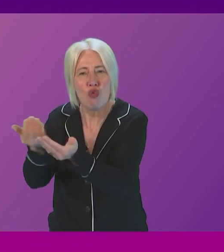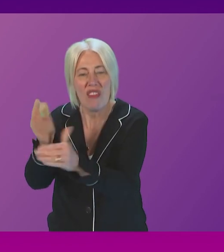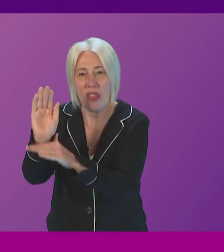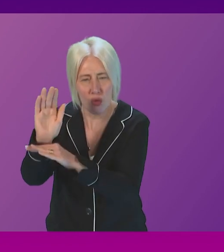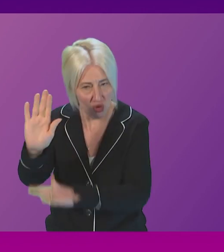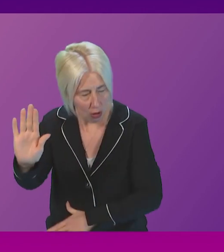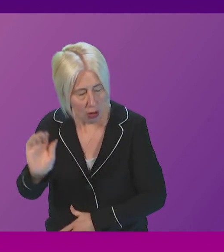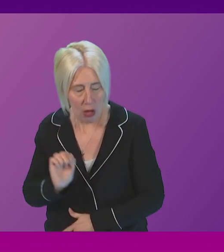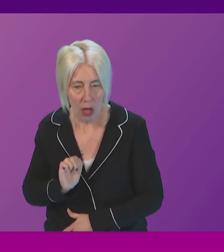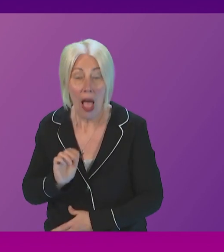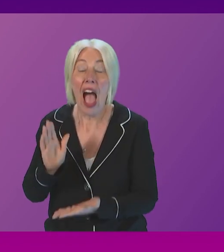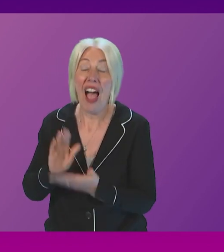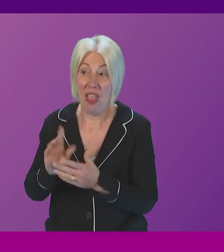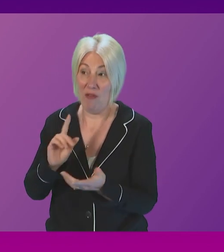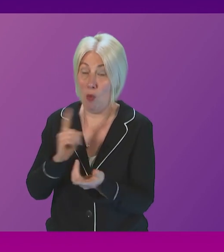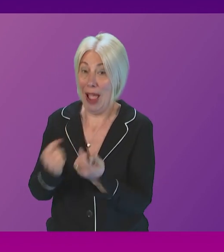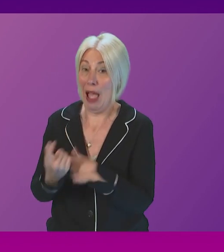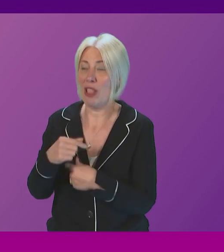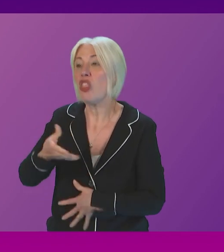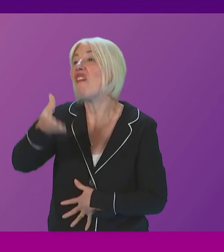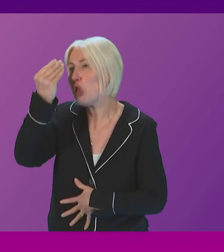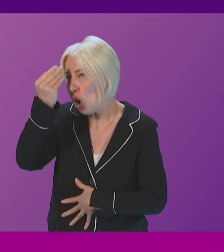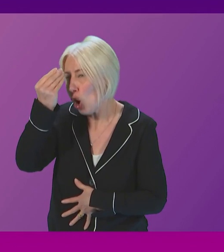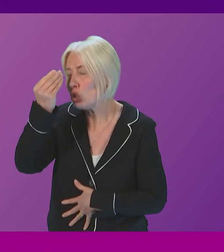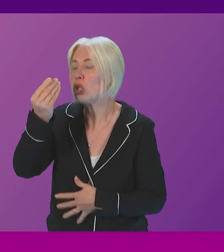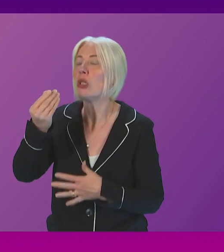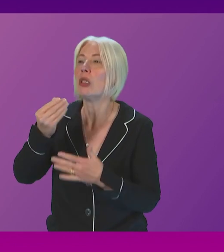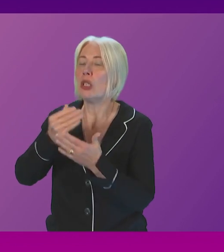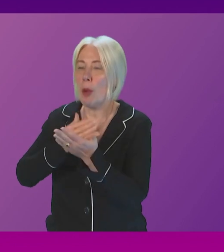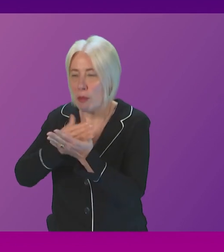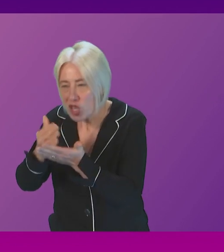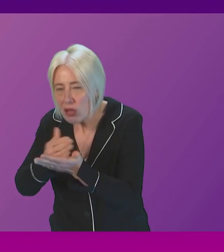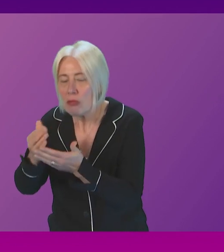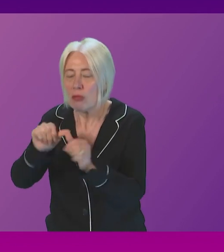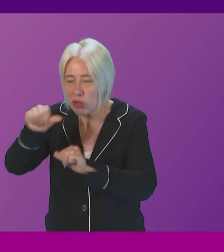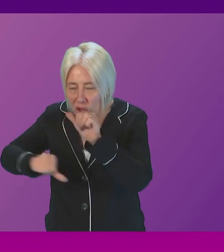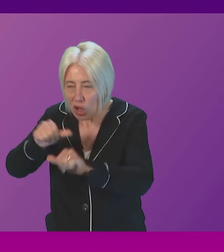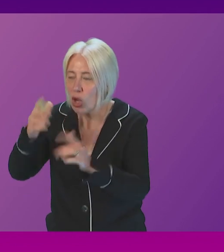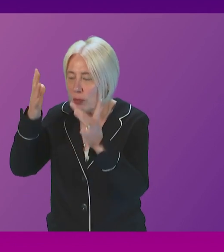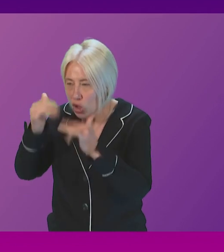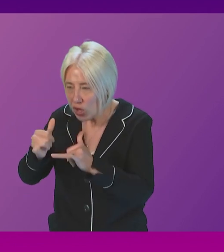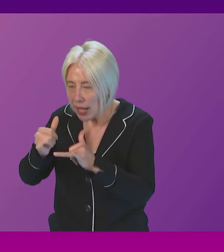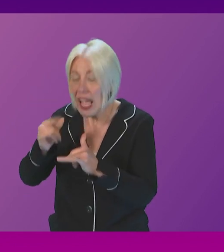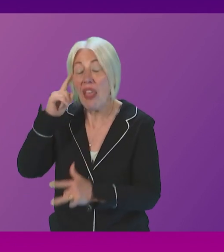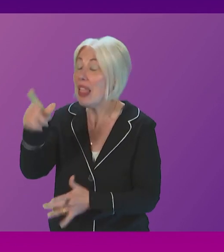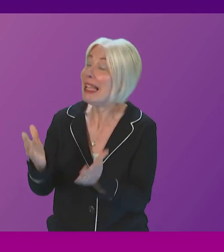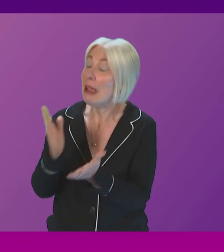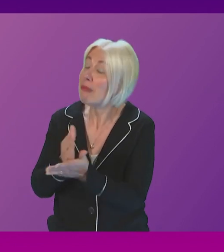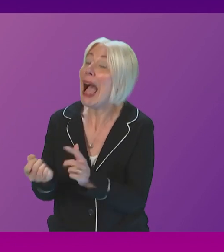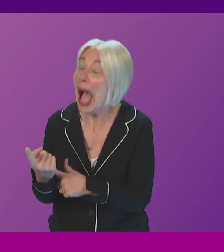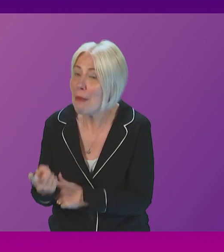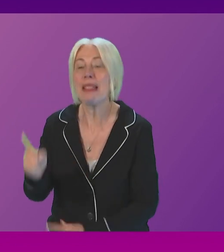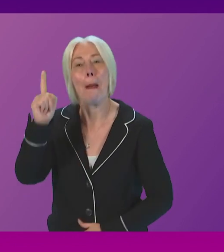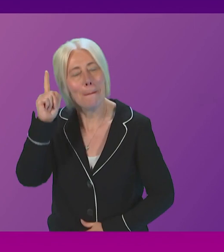future. And that lessons that were learned would then be shared and procedures checked nationally. And I think that has happened. However,